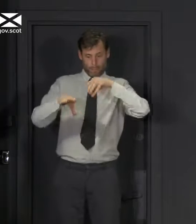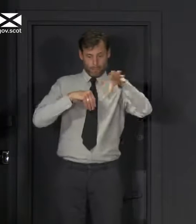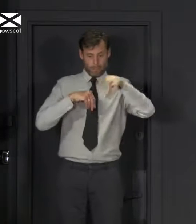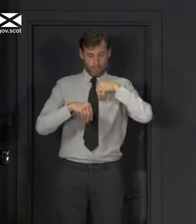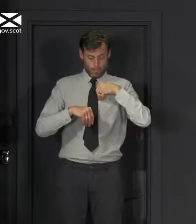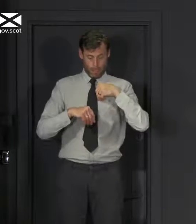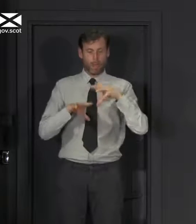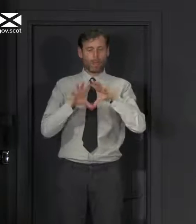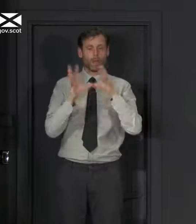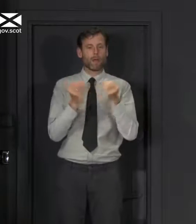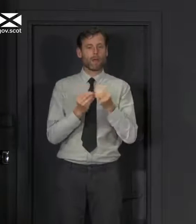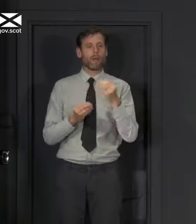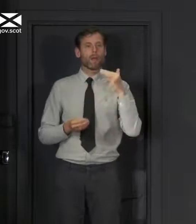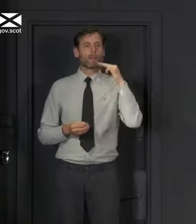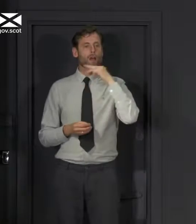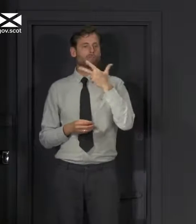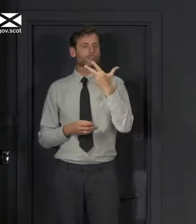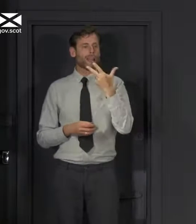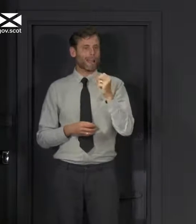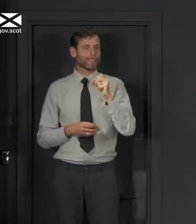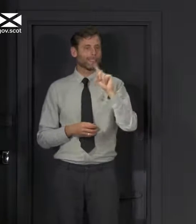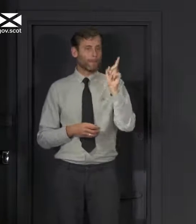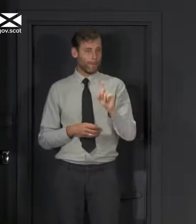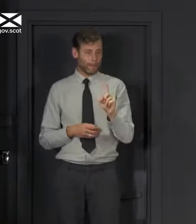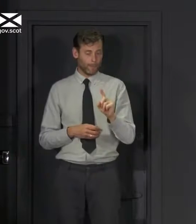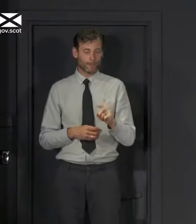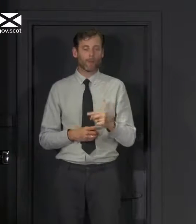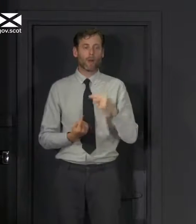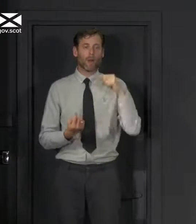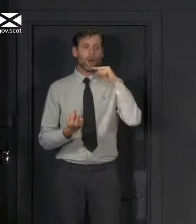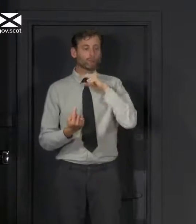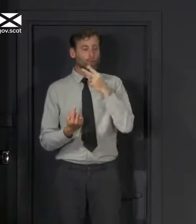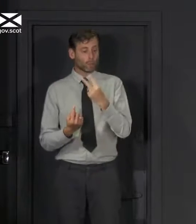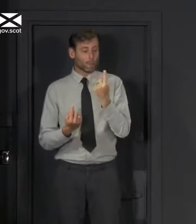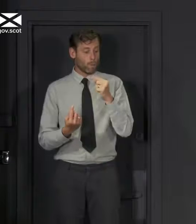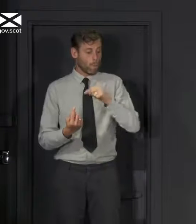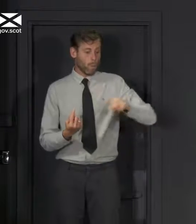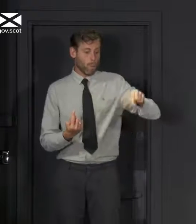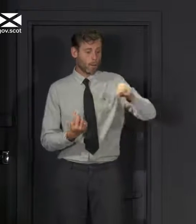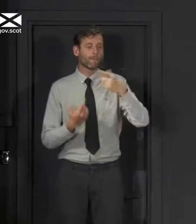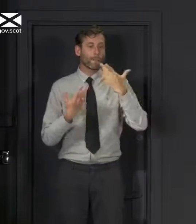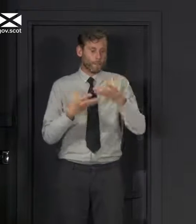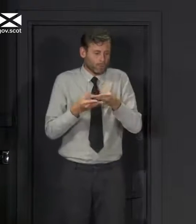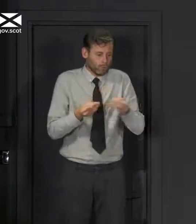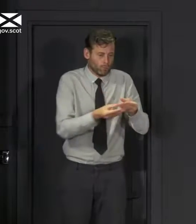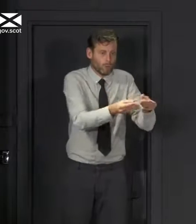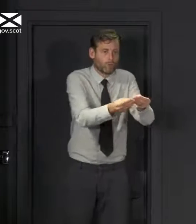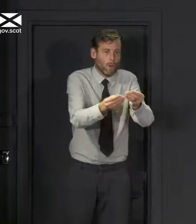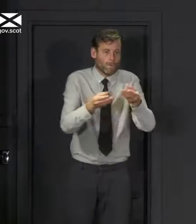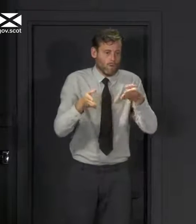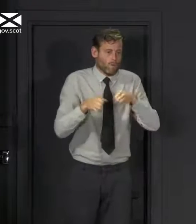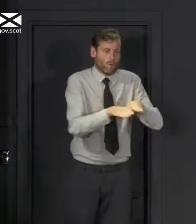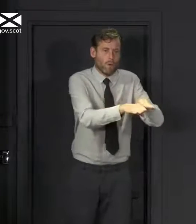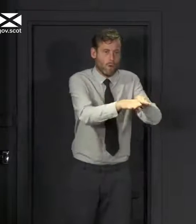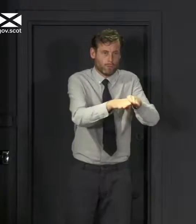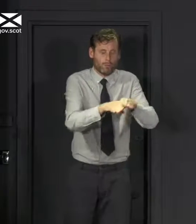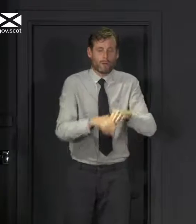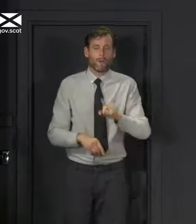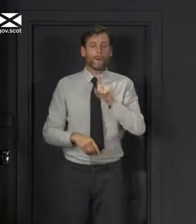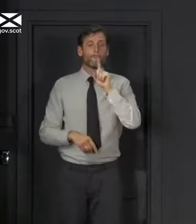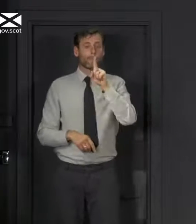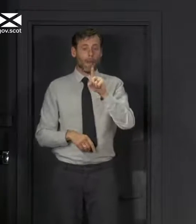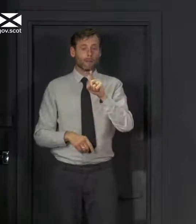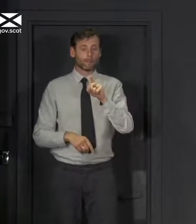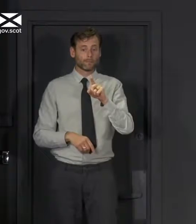them have now been closed. And 980 is the correct number of patients who have been